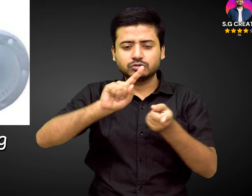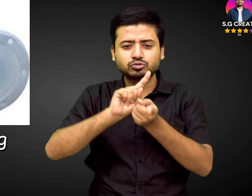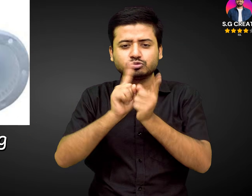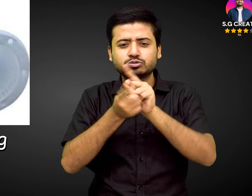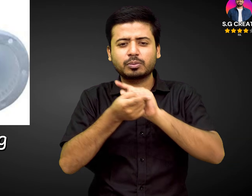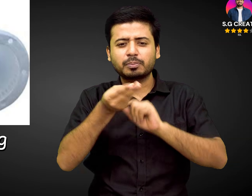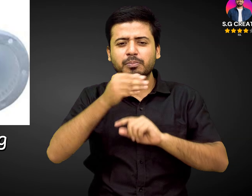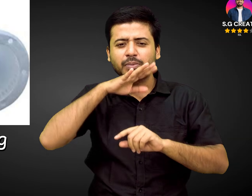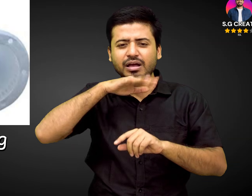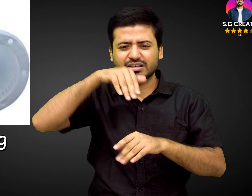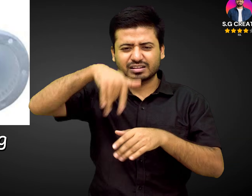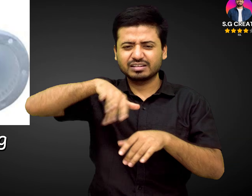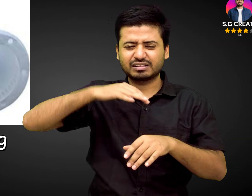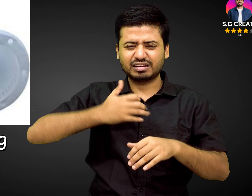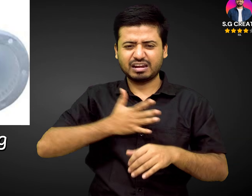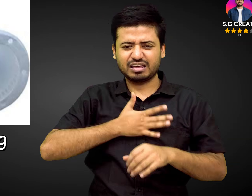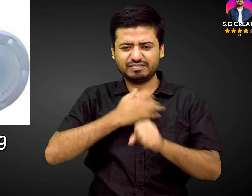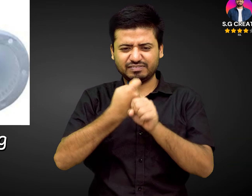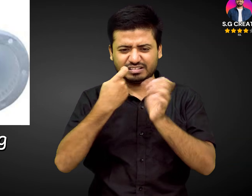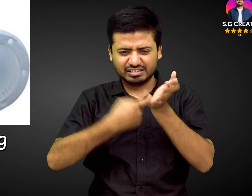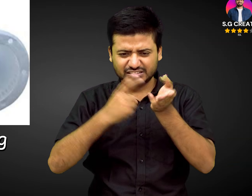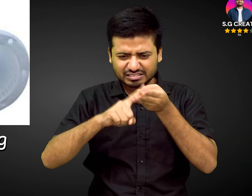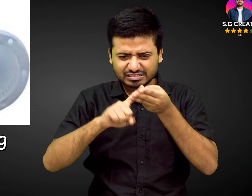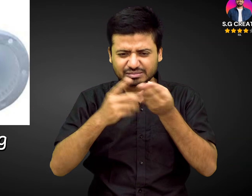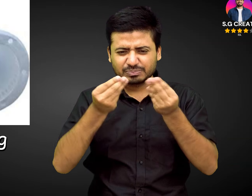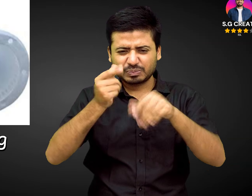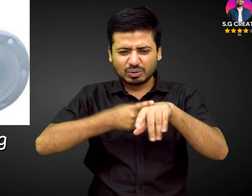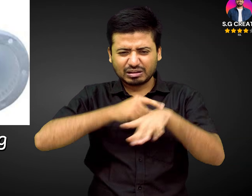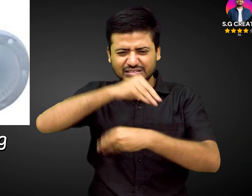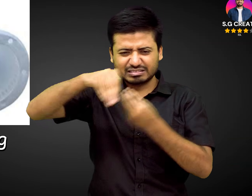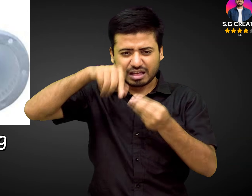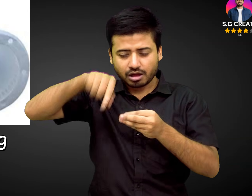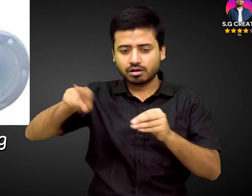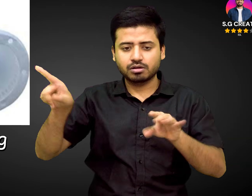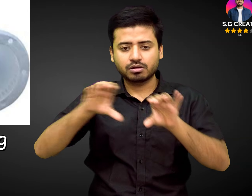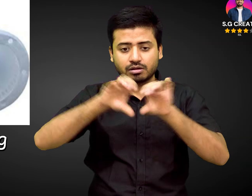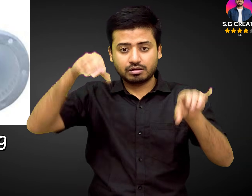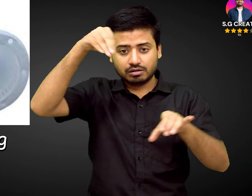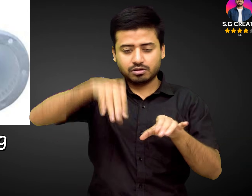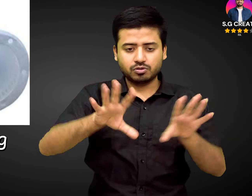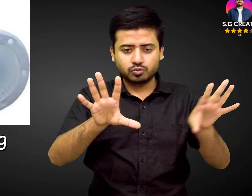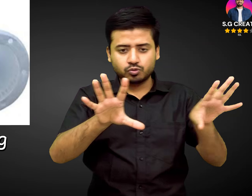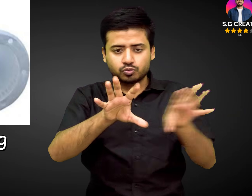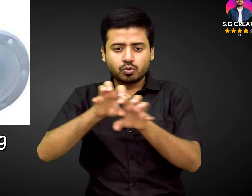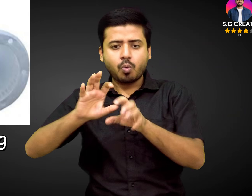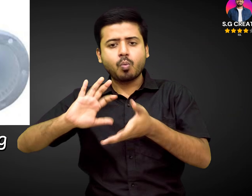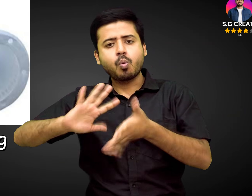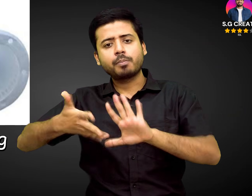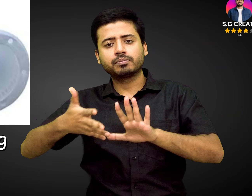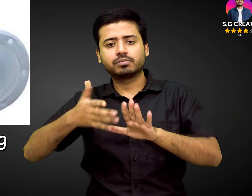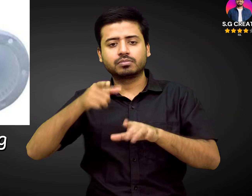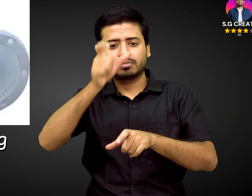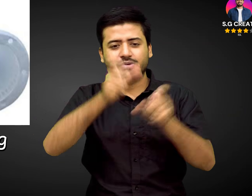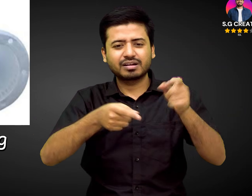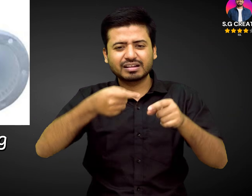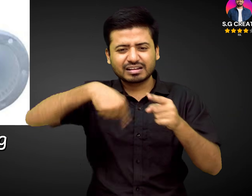water flow, or internal leaks. Geysers. Water heaters, silt, and mud inevitably settle at the bottom of heating